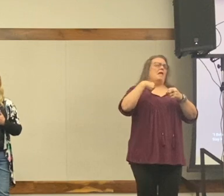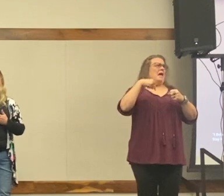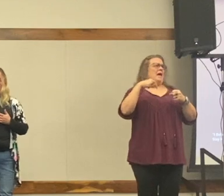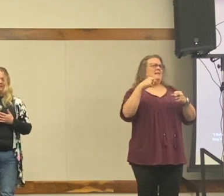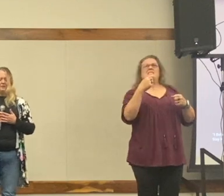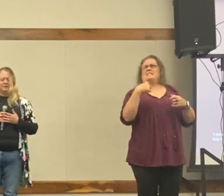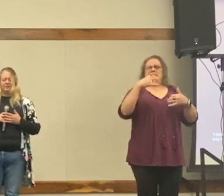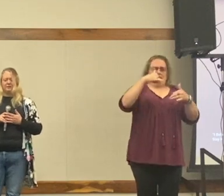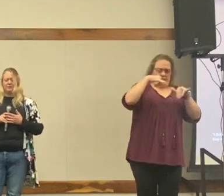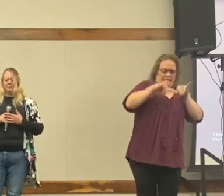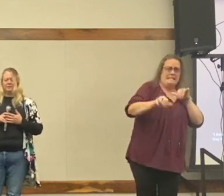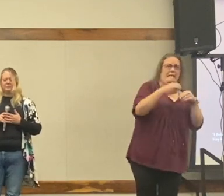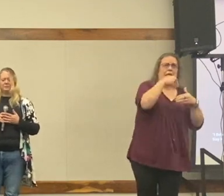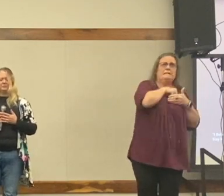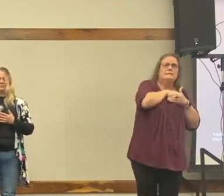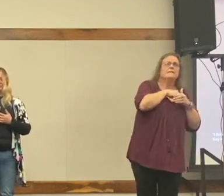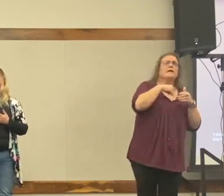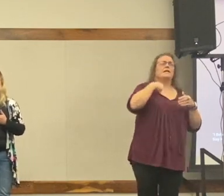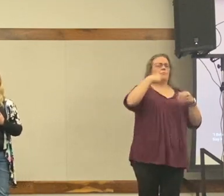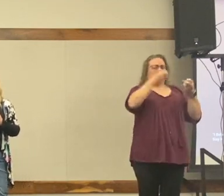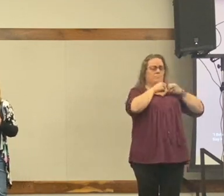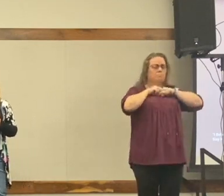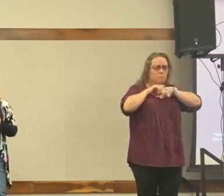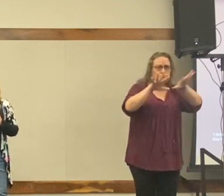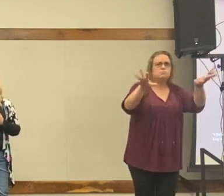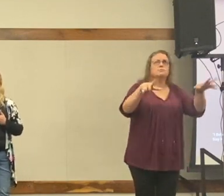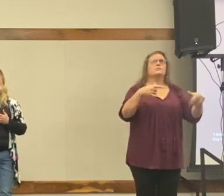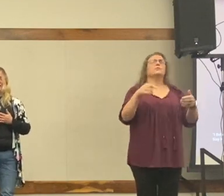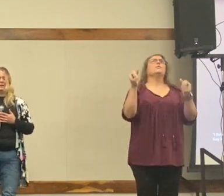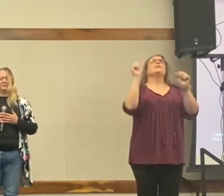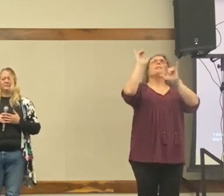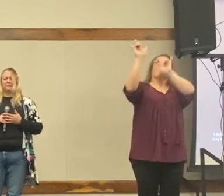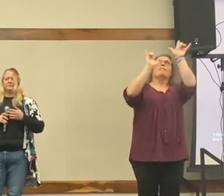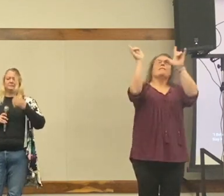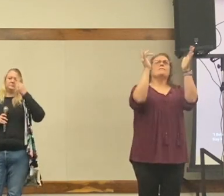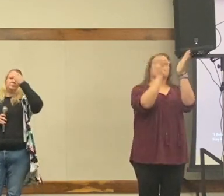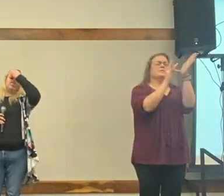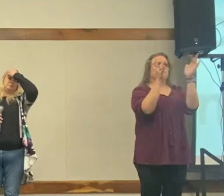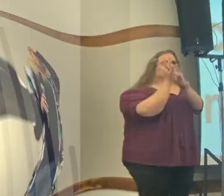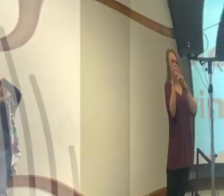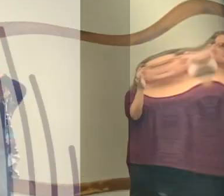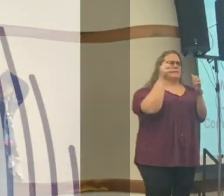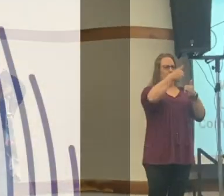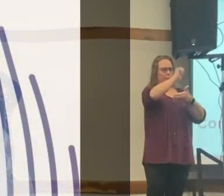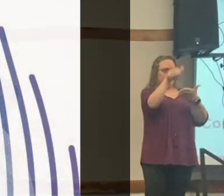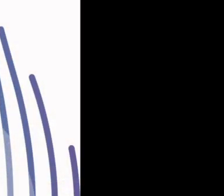change our community. We love you, Jesus, in your name. Amen. See you tomorrow night.